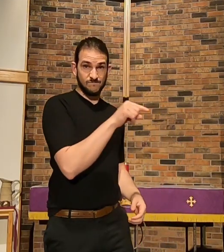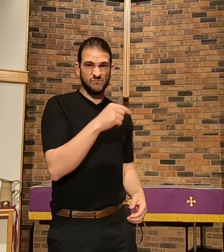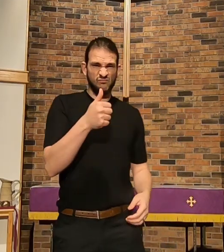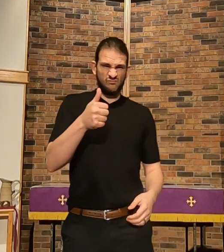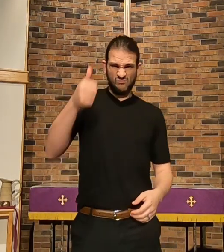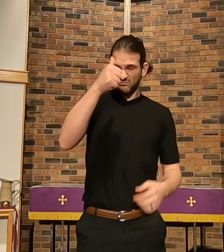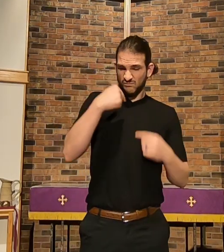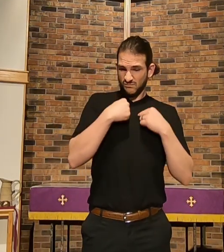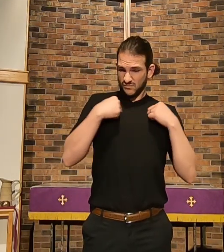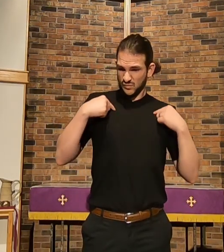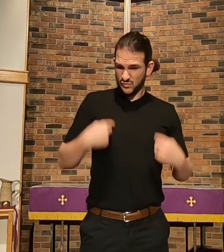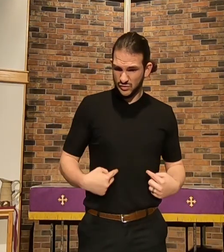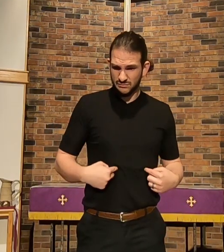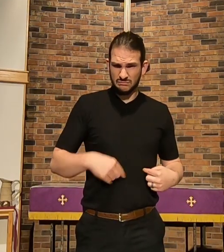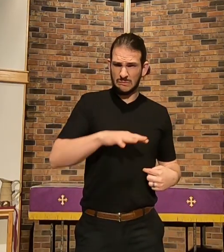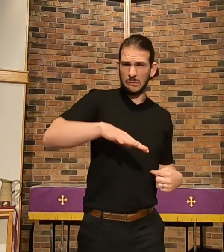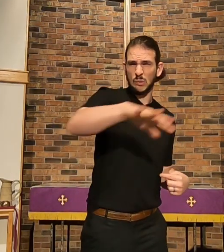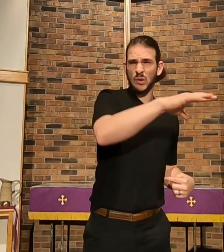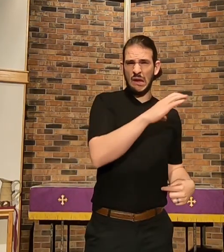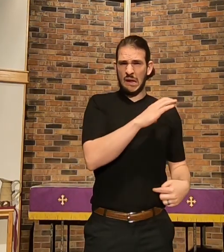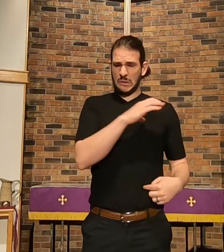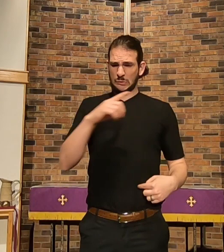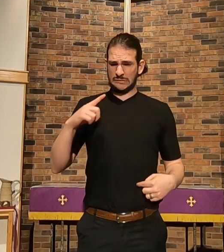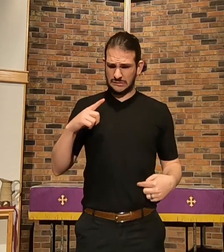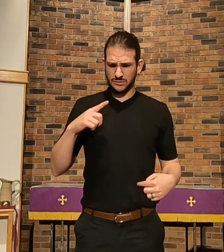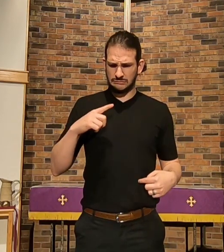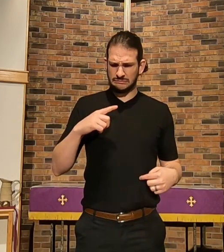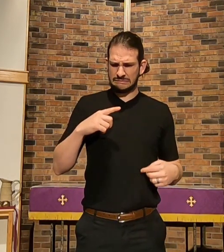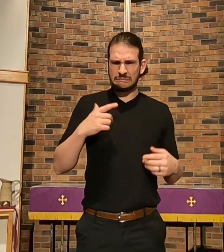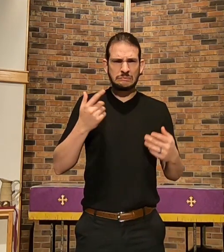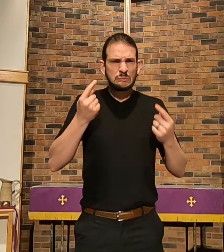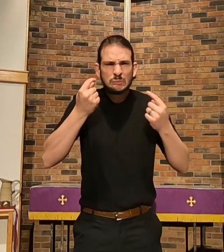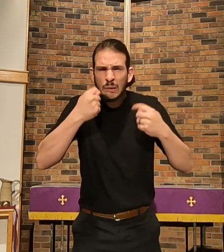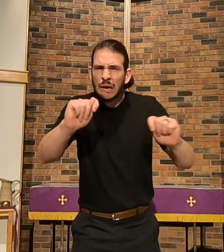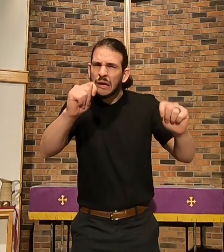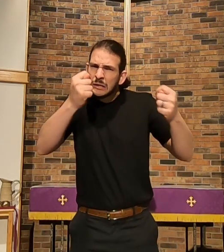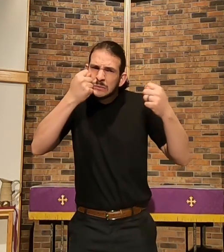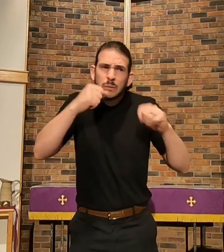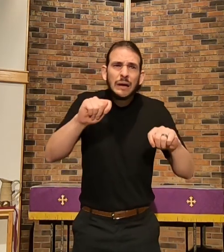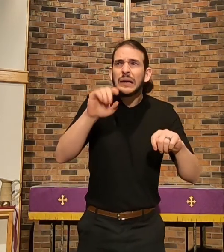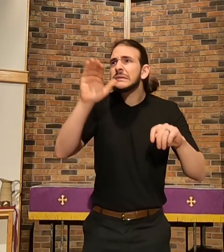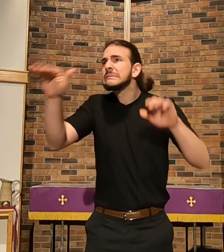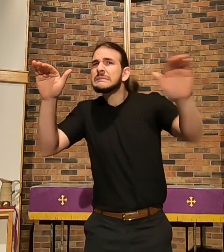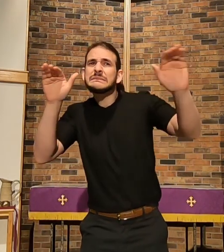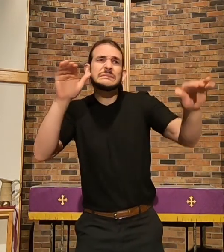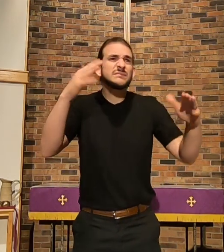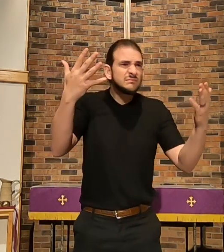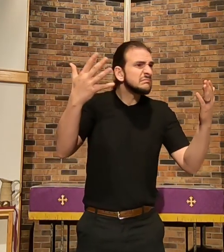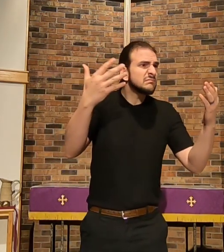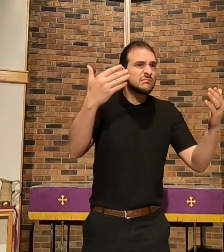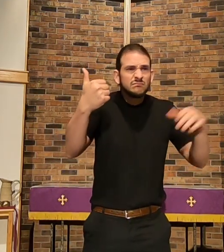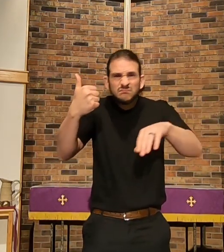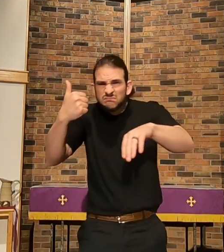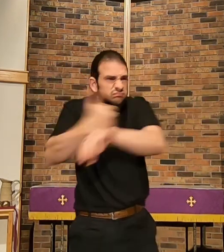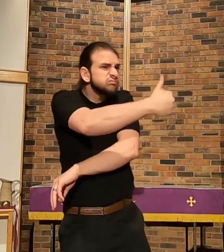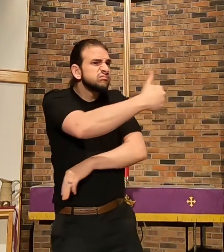The chief priests and the whole council tried to find someone to accuse Jesus of a